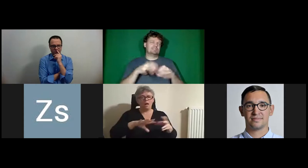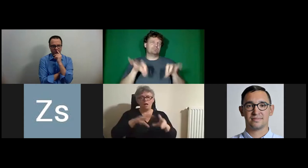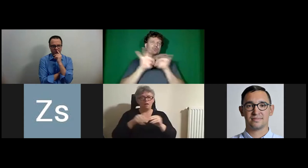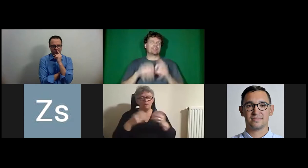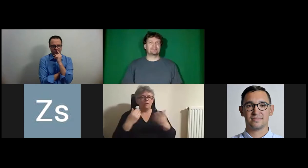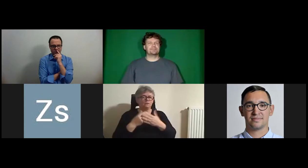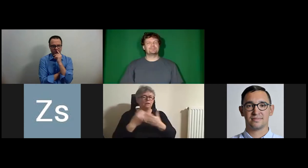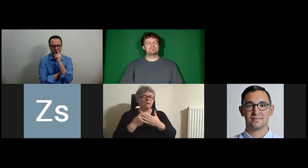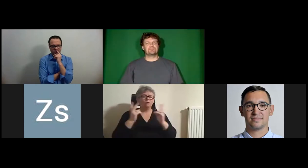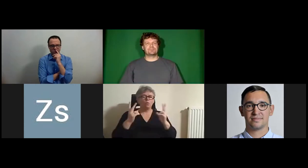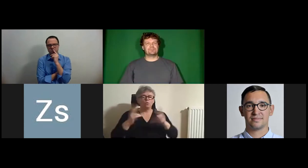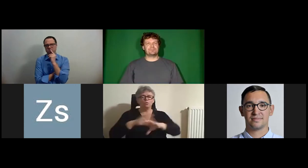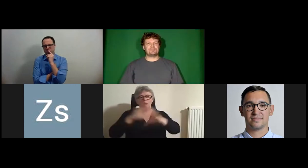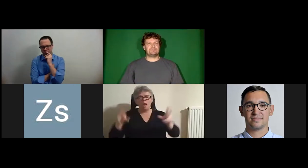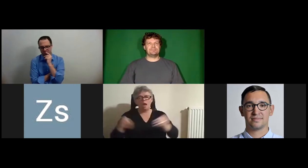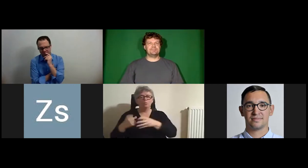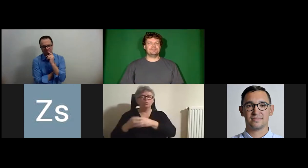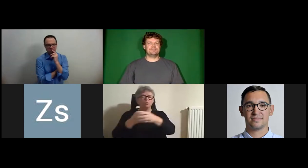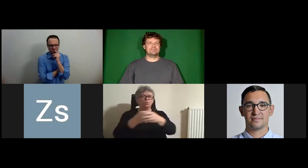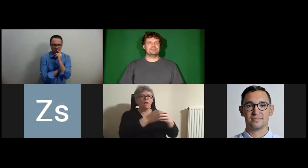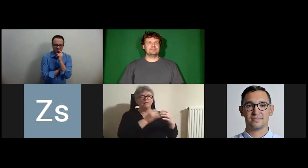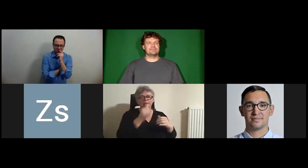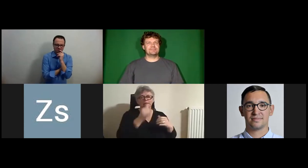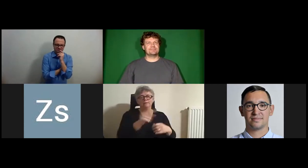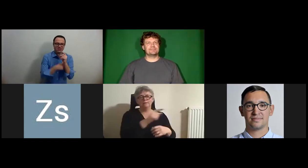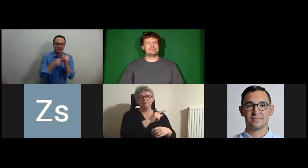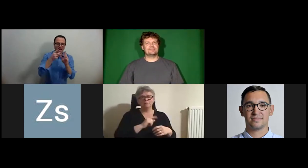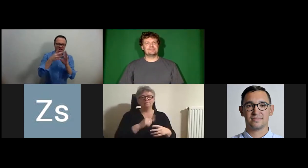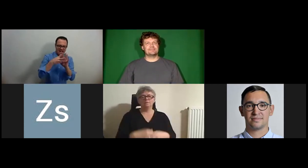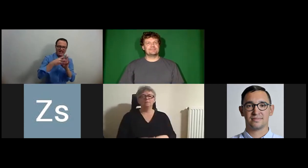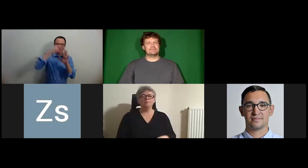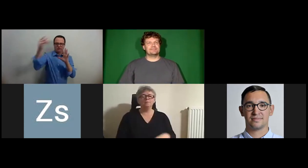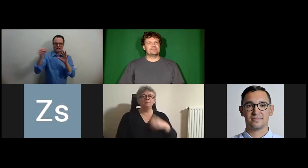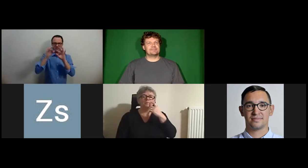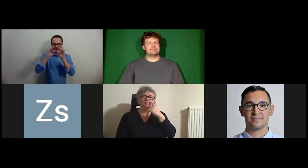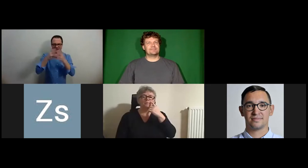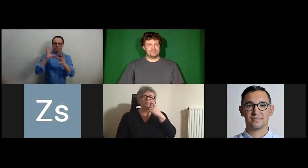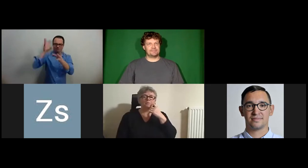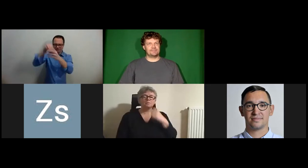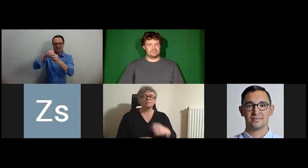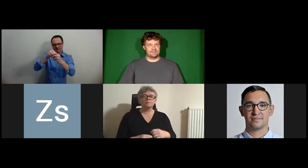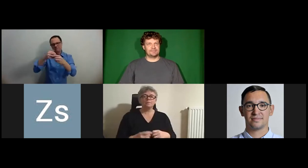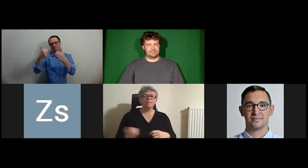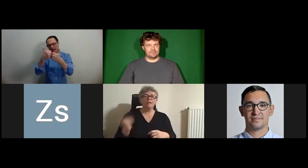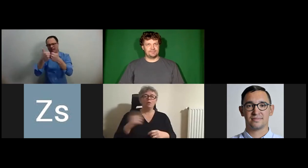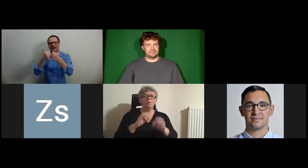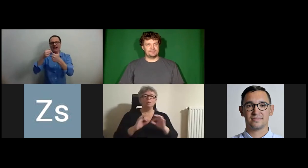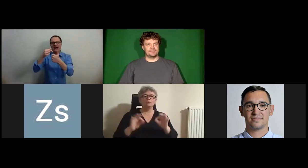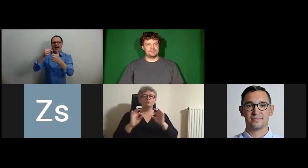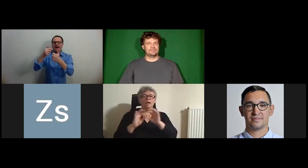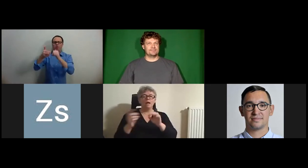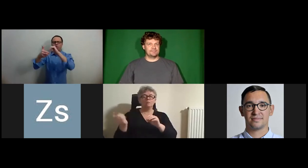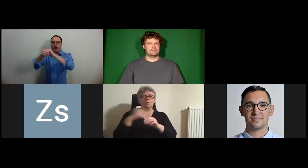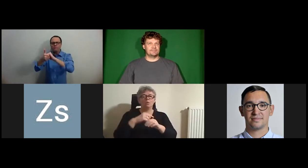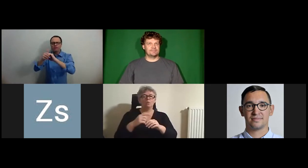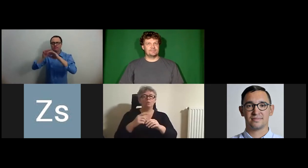So they definitely, it was important for me that they traveled with me or that we lived together. Uh-huh. So you brought your family